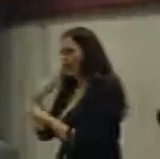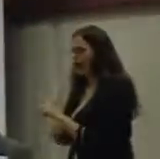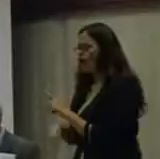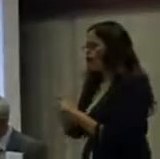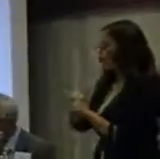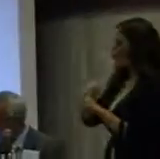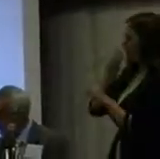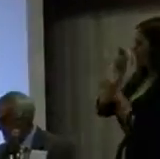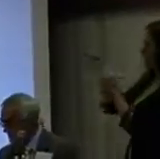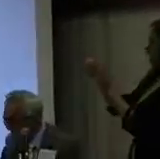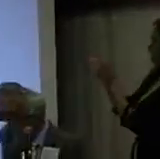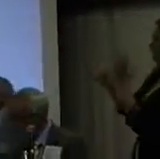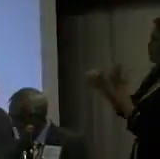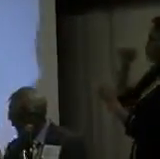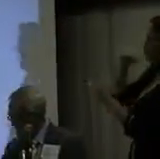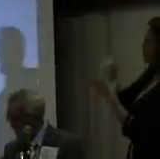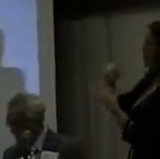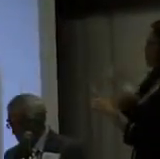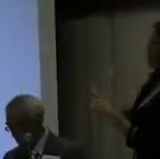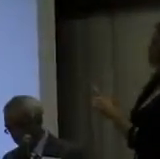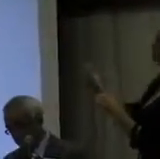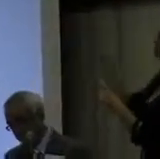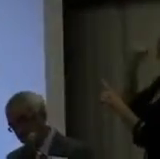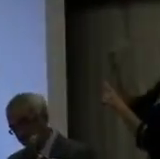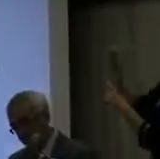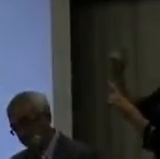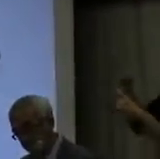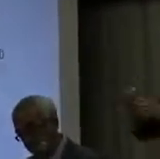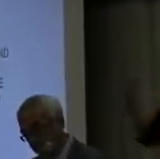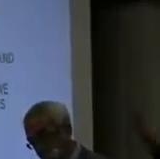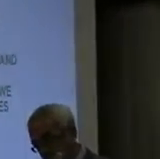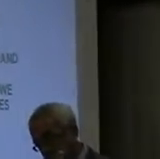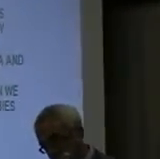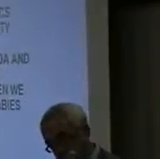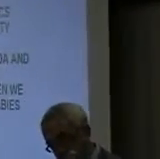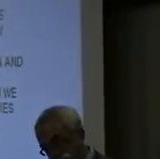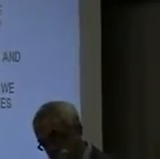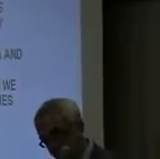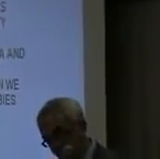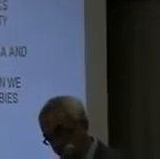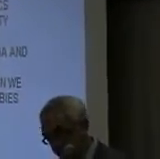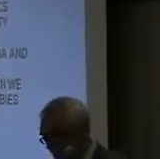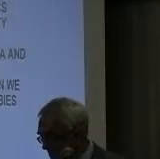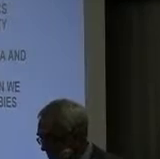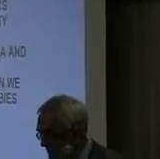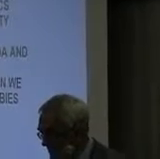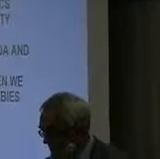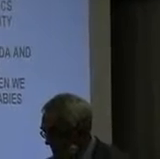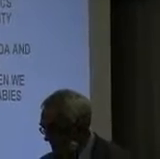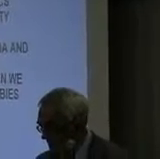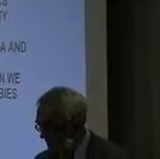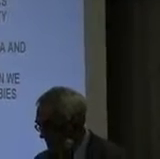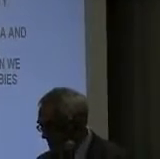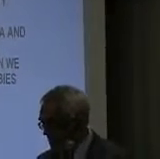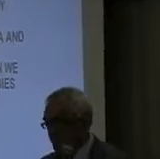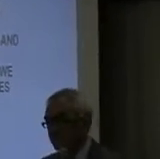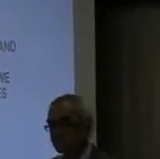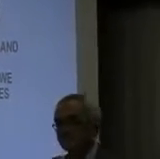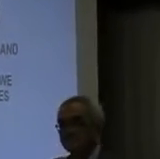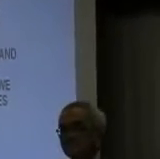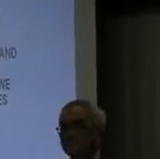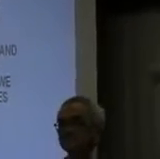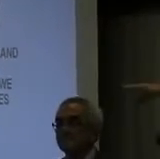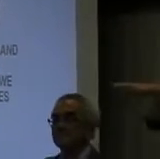when we have selective abortion of babies with disabilities in Ontario? That's the liberal way. It's not